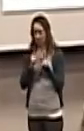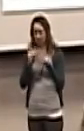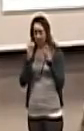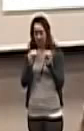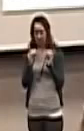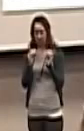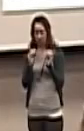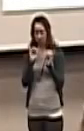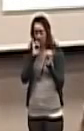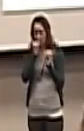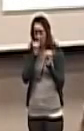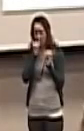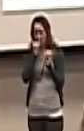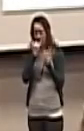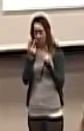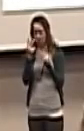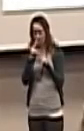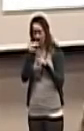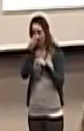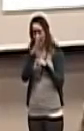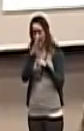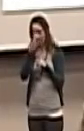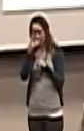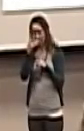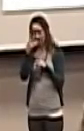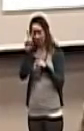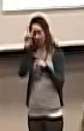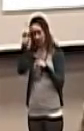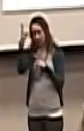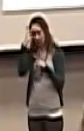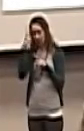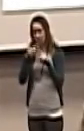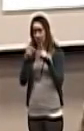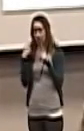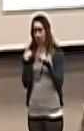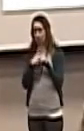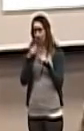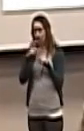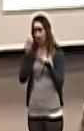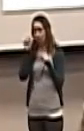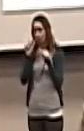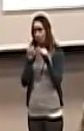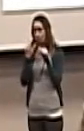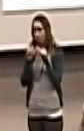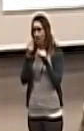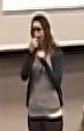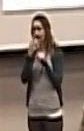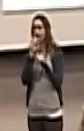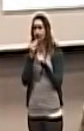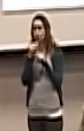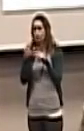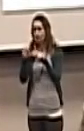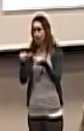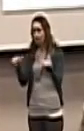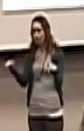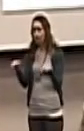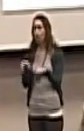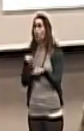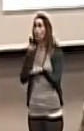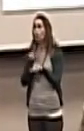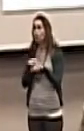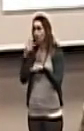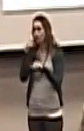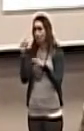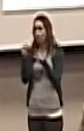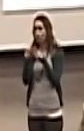God and to misunderstand. But what we need to remember and understand is in Hebraic language, it is not uncommon for